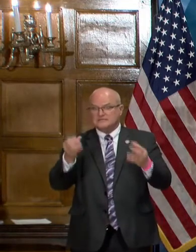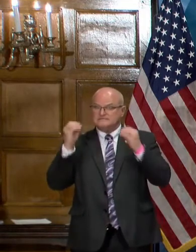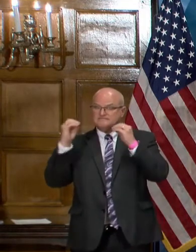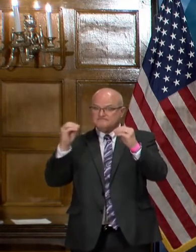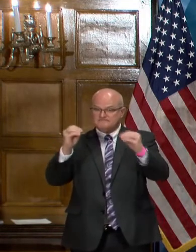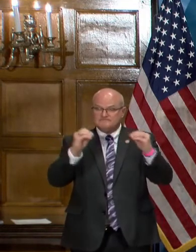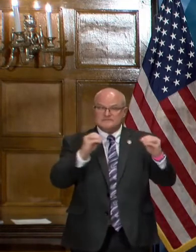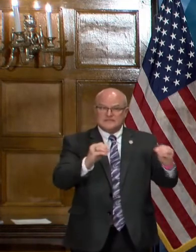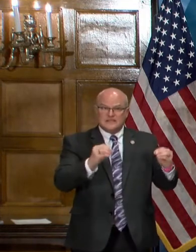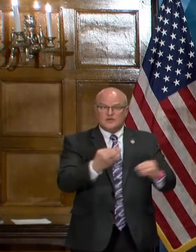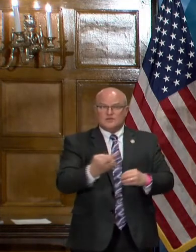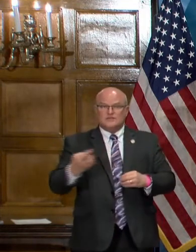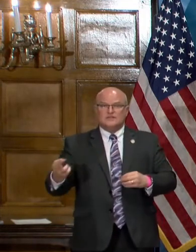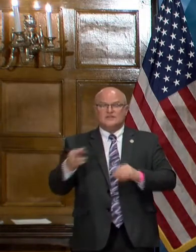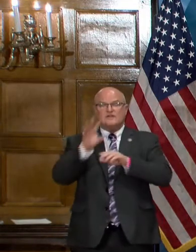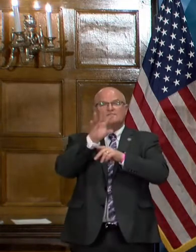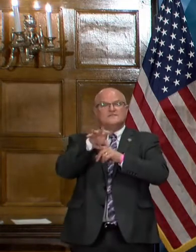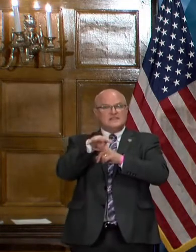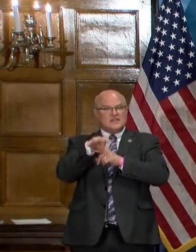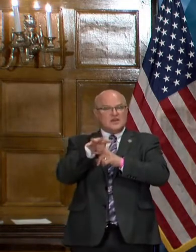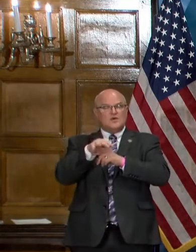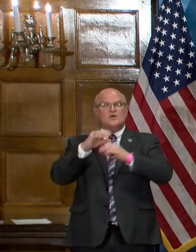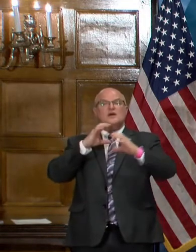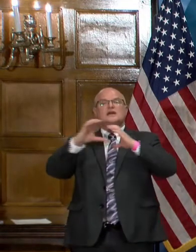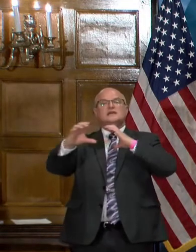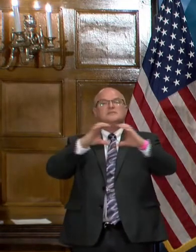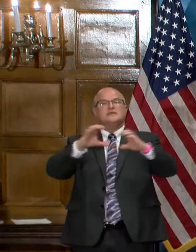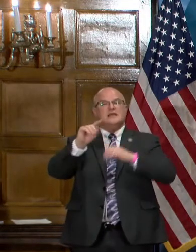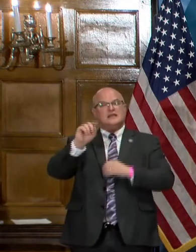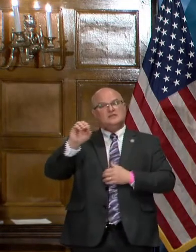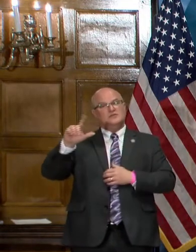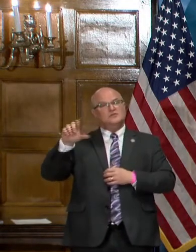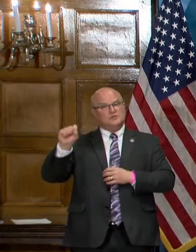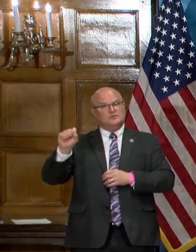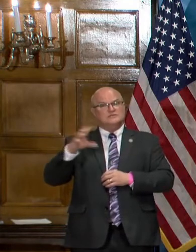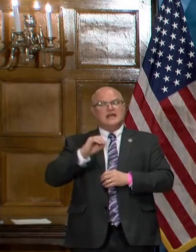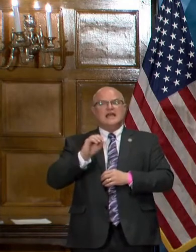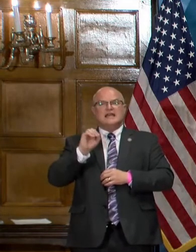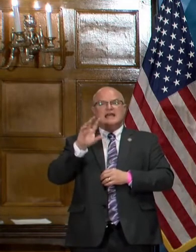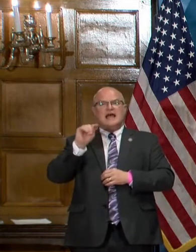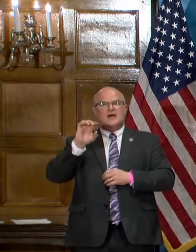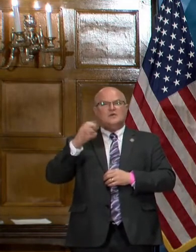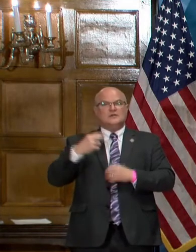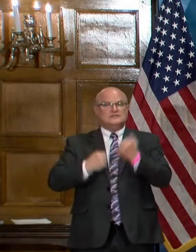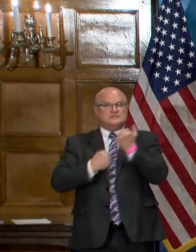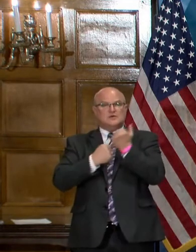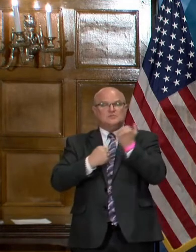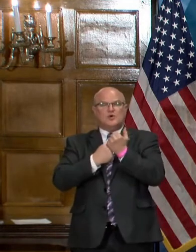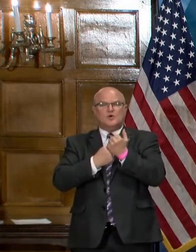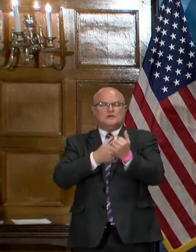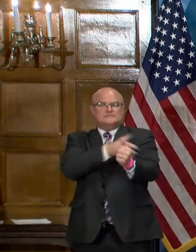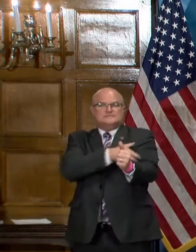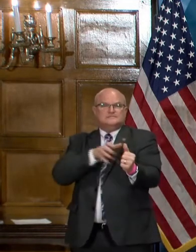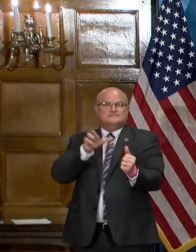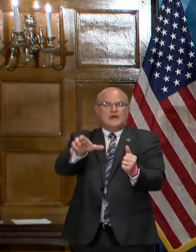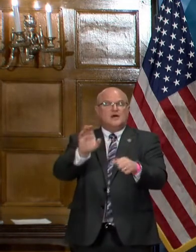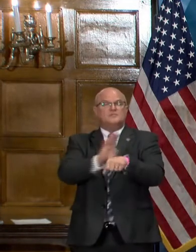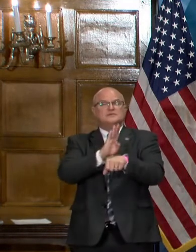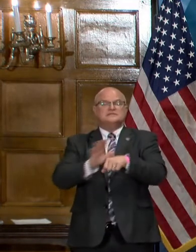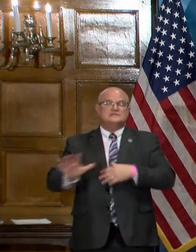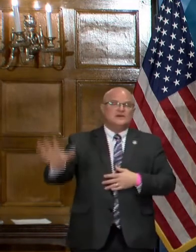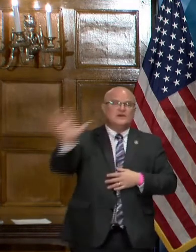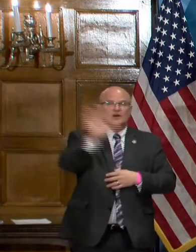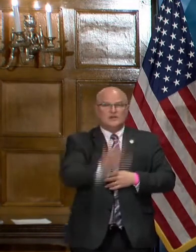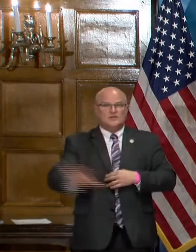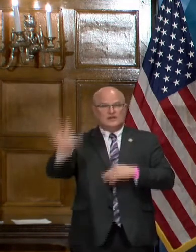educational resources, video modules, communication toolkits, and outreach support to empower businesses across the